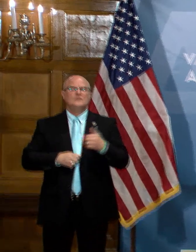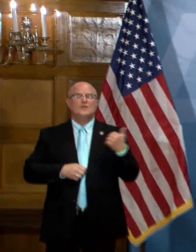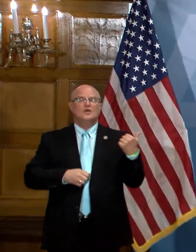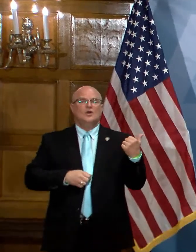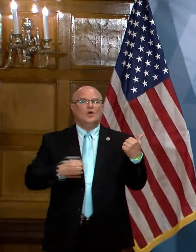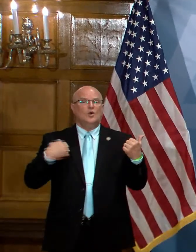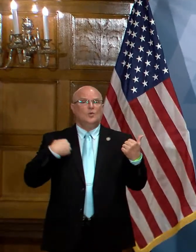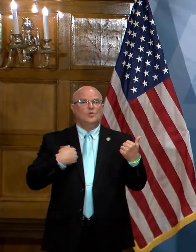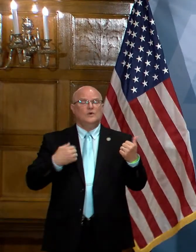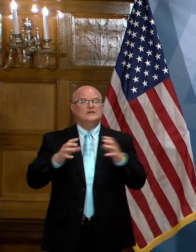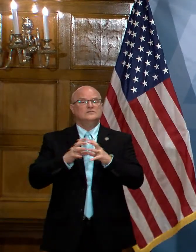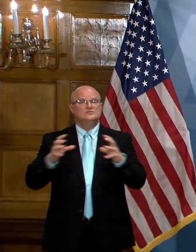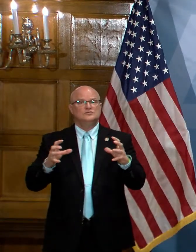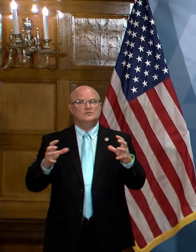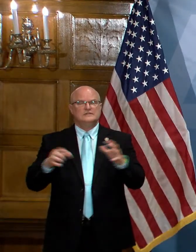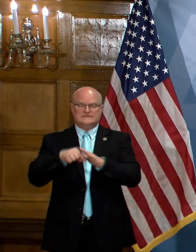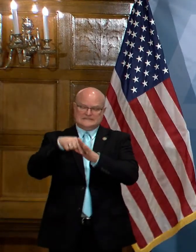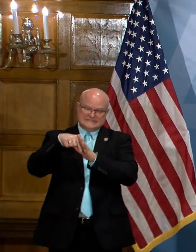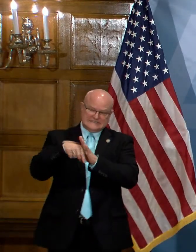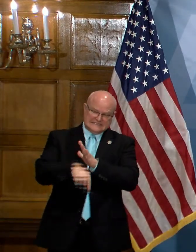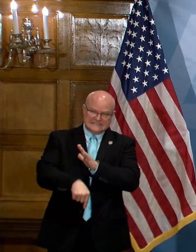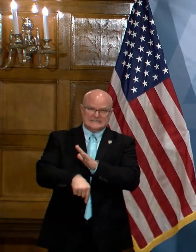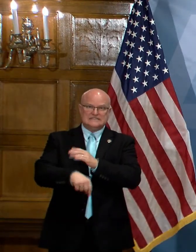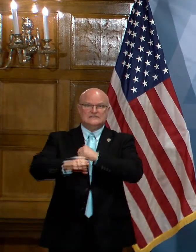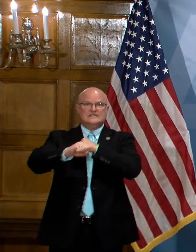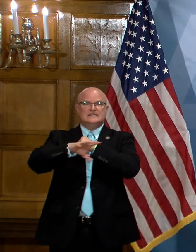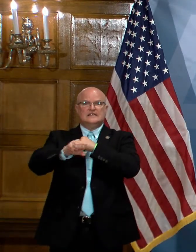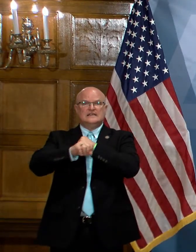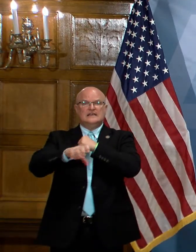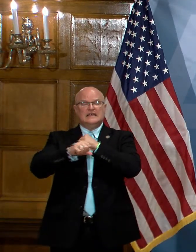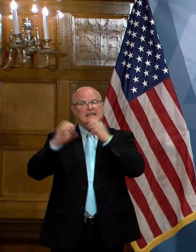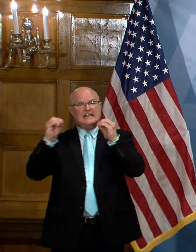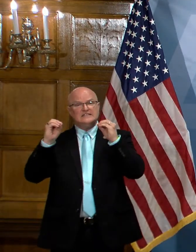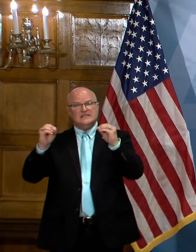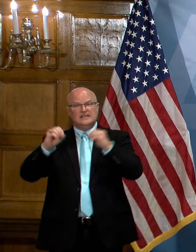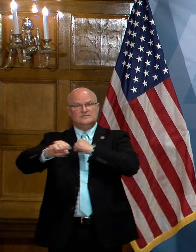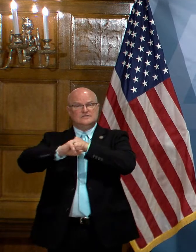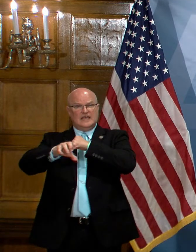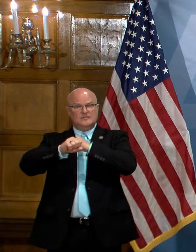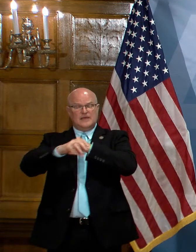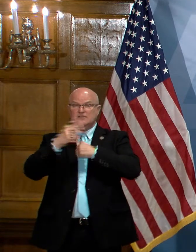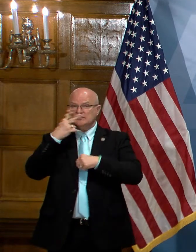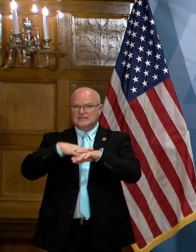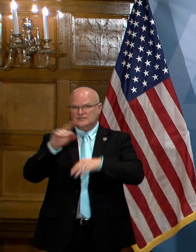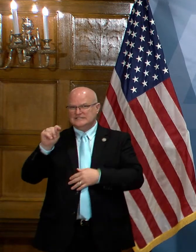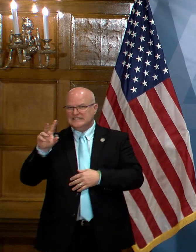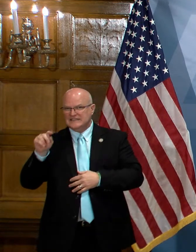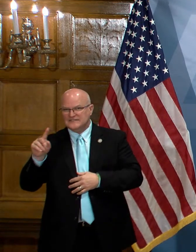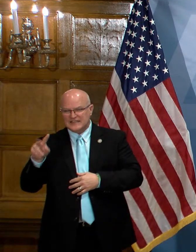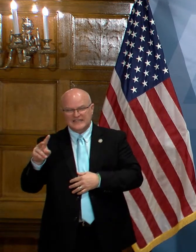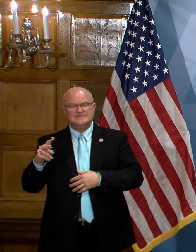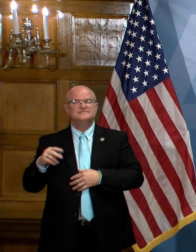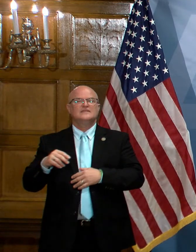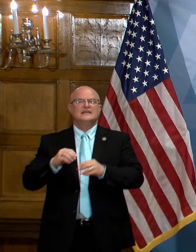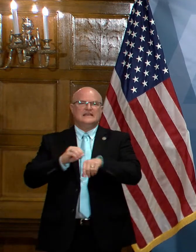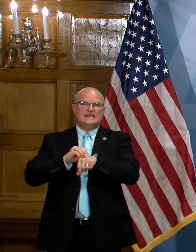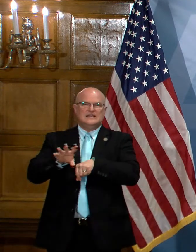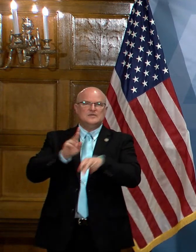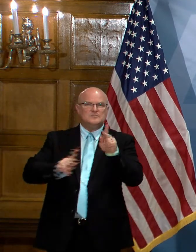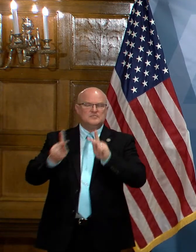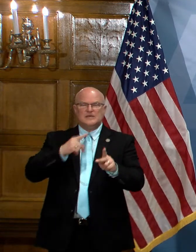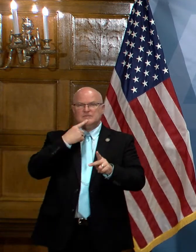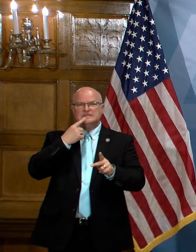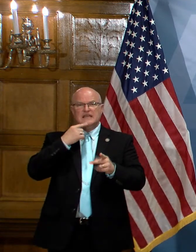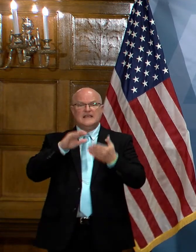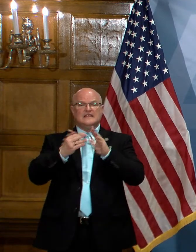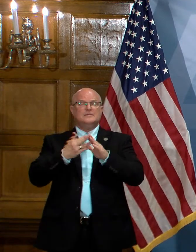very extensive ad and educational campaign that you see on television, influencers, people